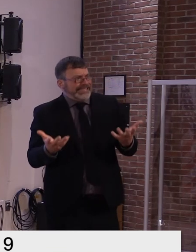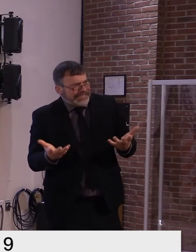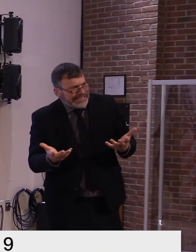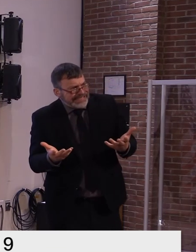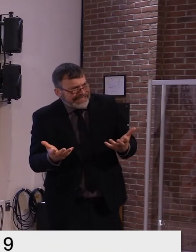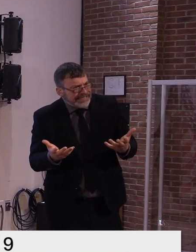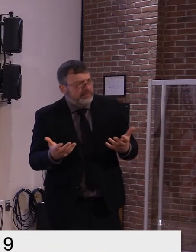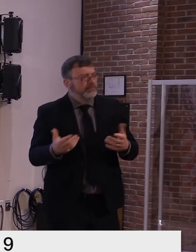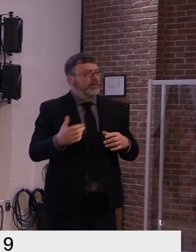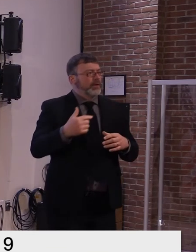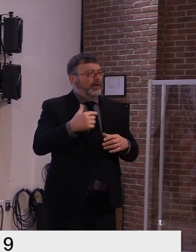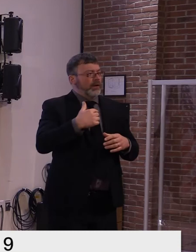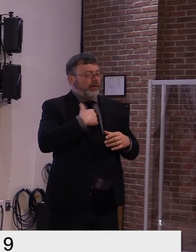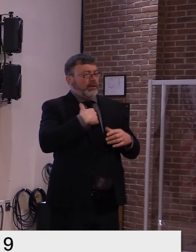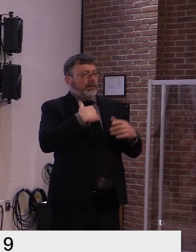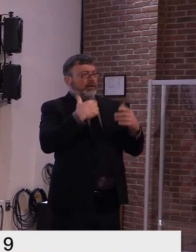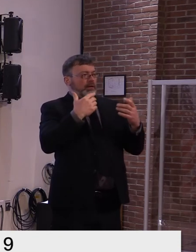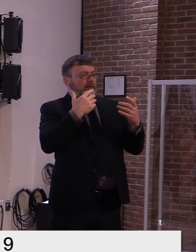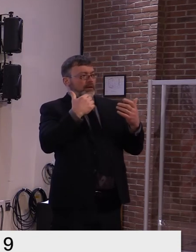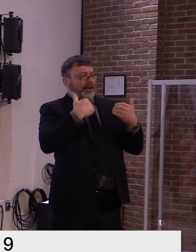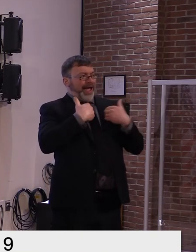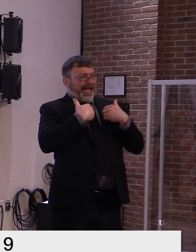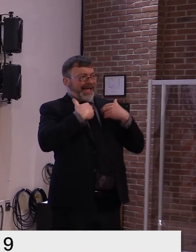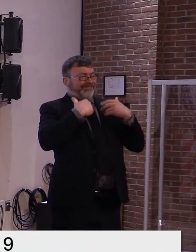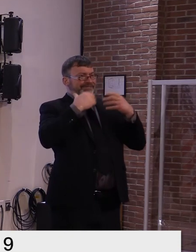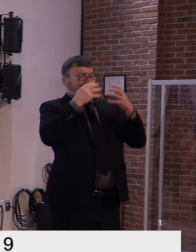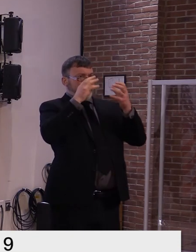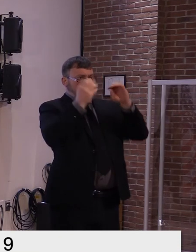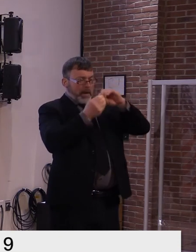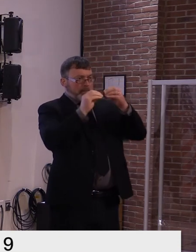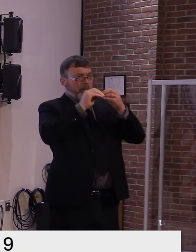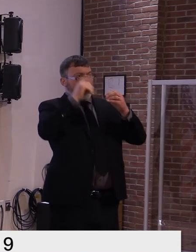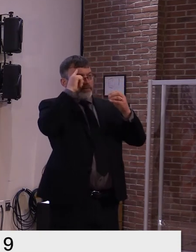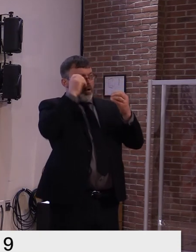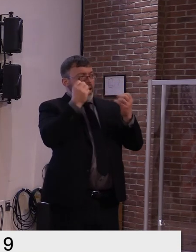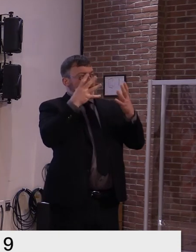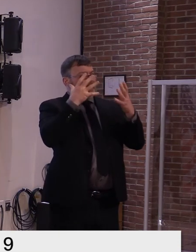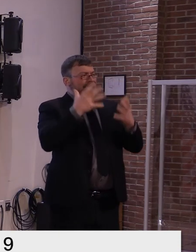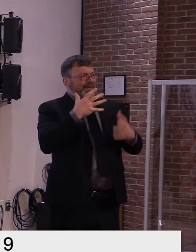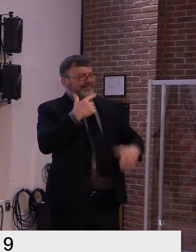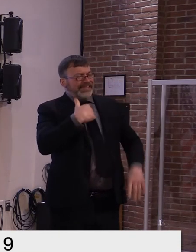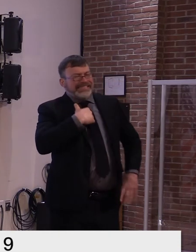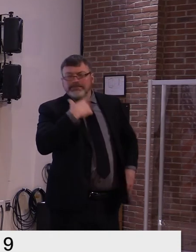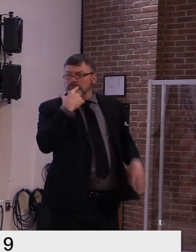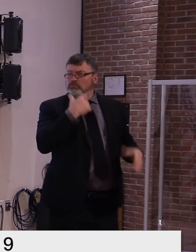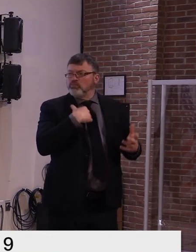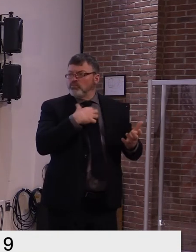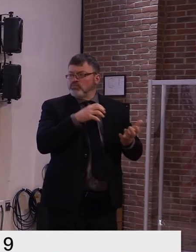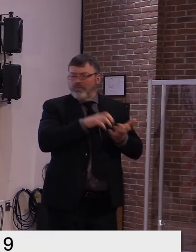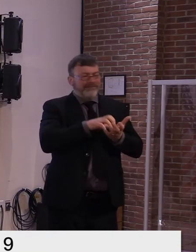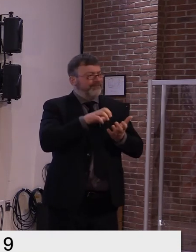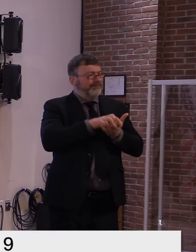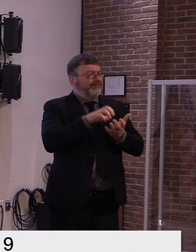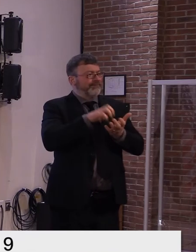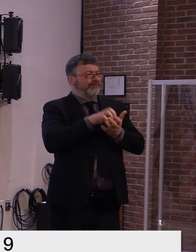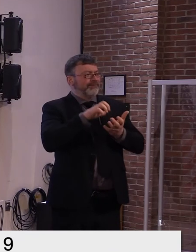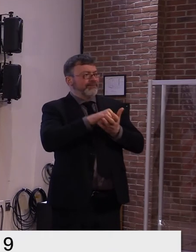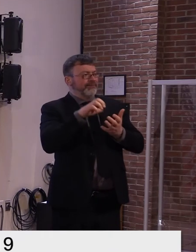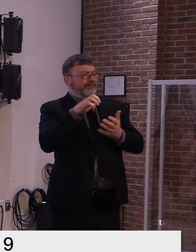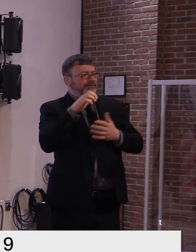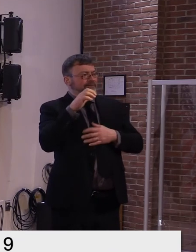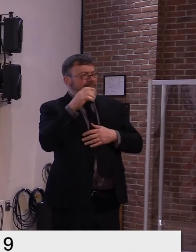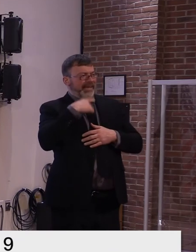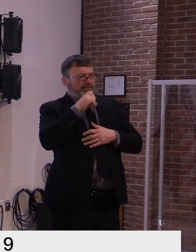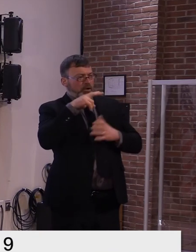the number on that, but we're indicating just by monitoring what is going on with getting through